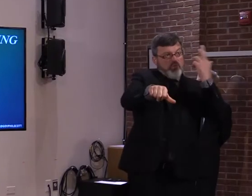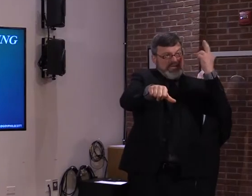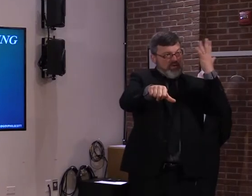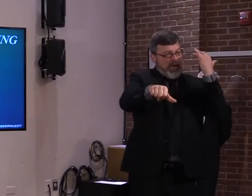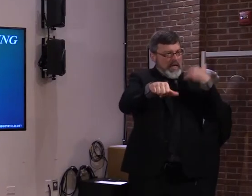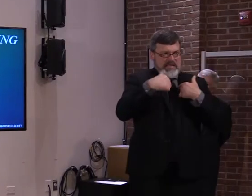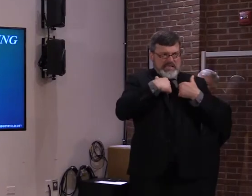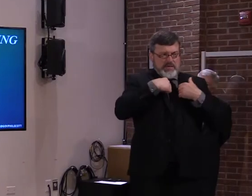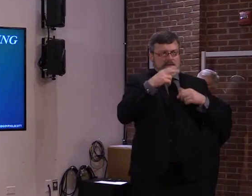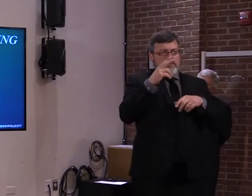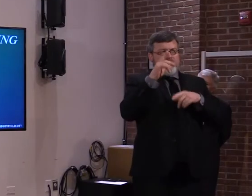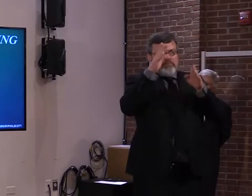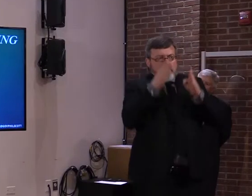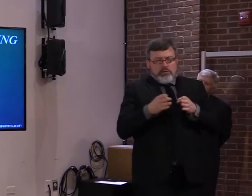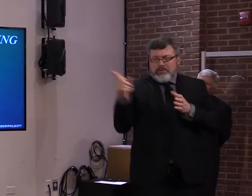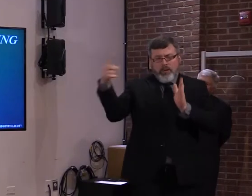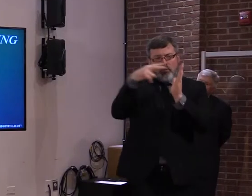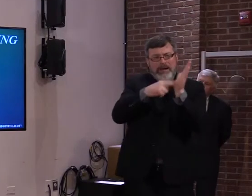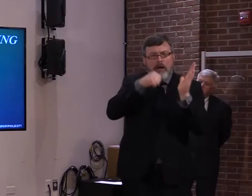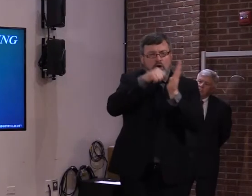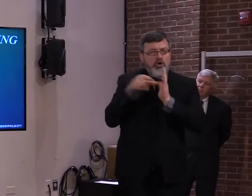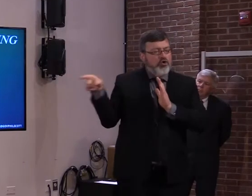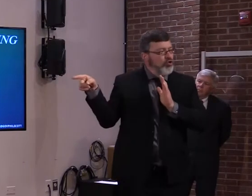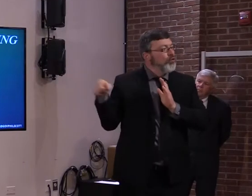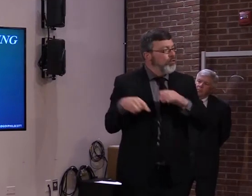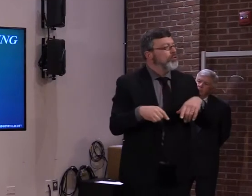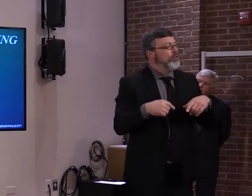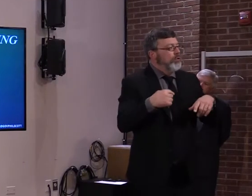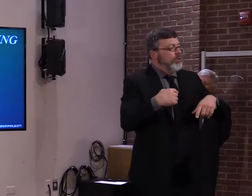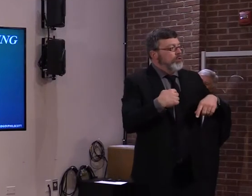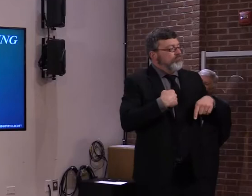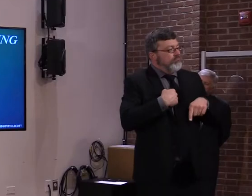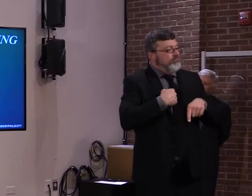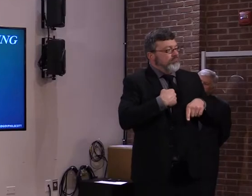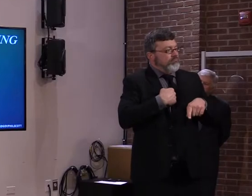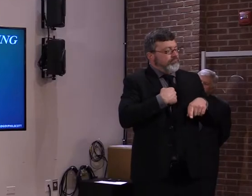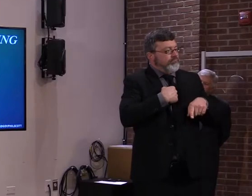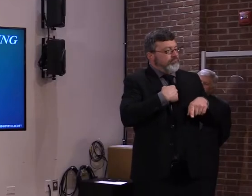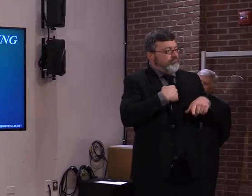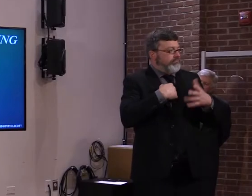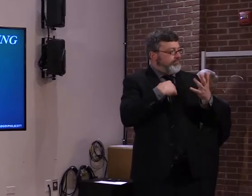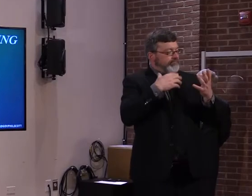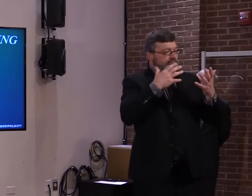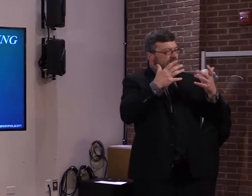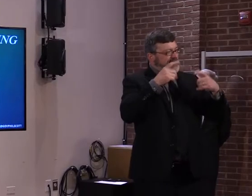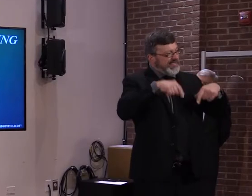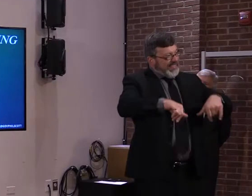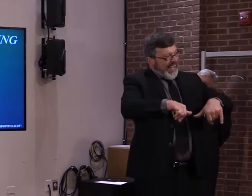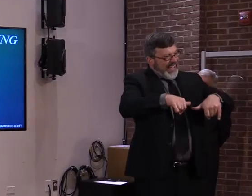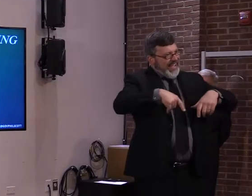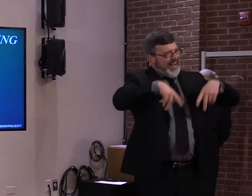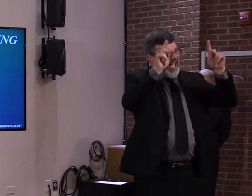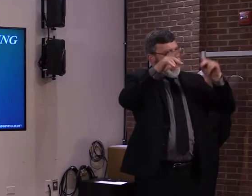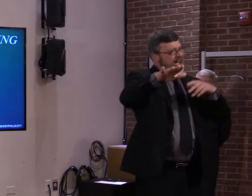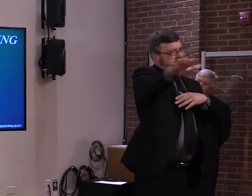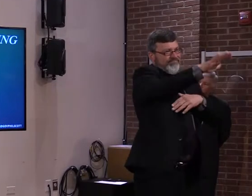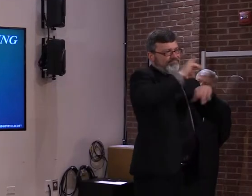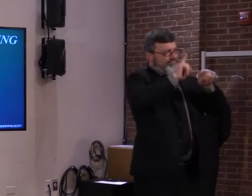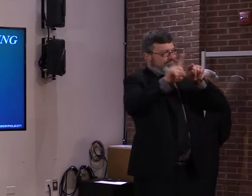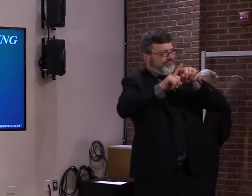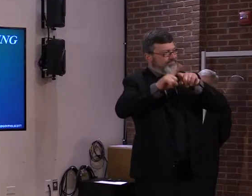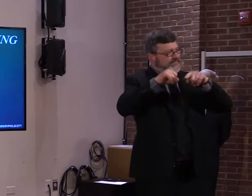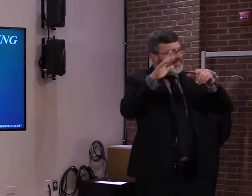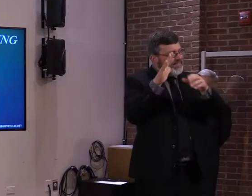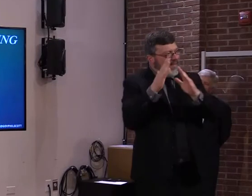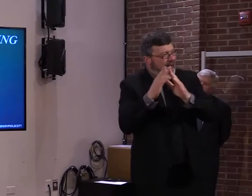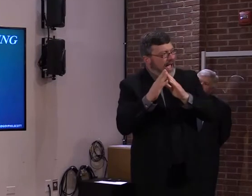Scott stated recently, allowing a highly variable town-by-town approach to municipal voting creates